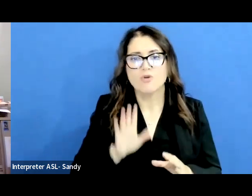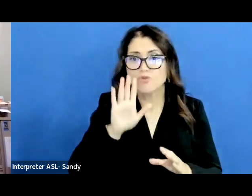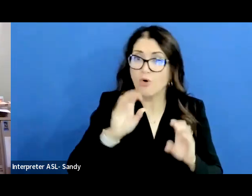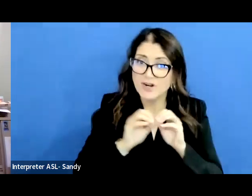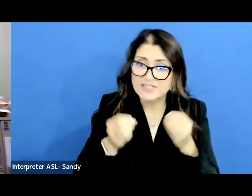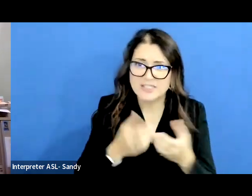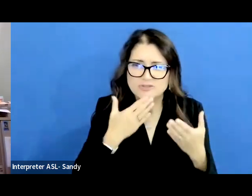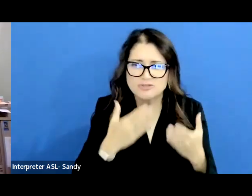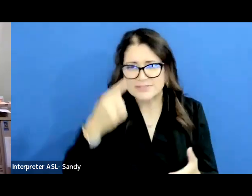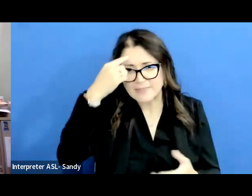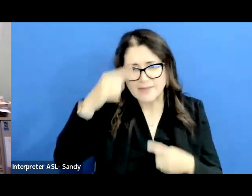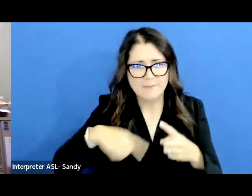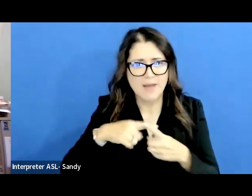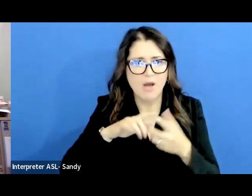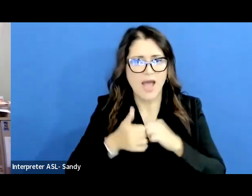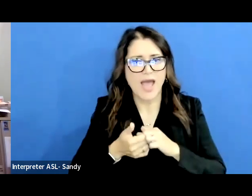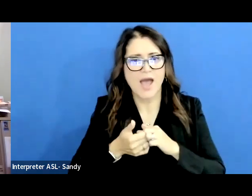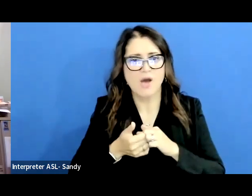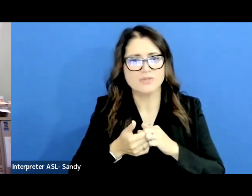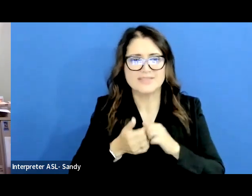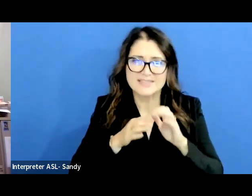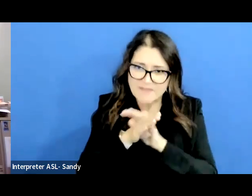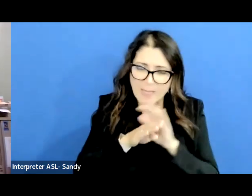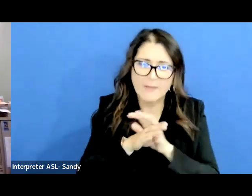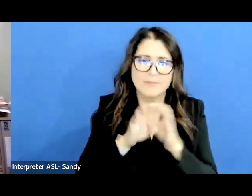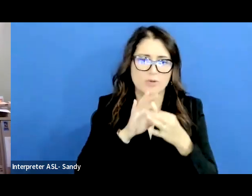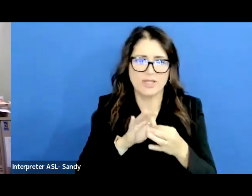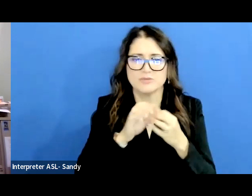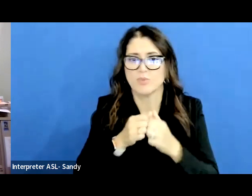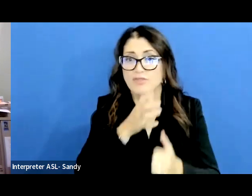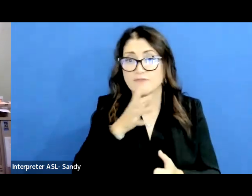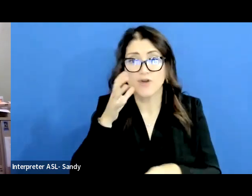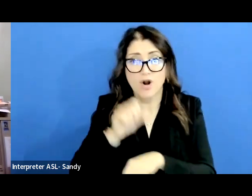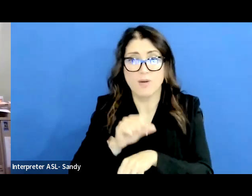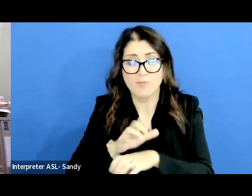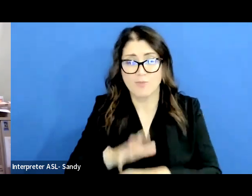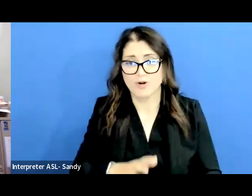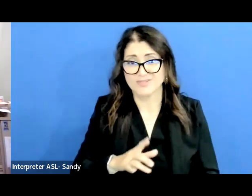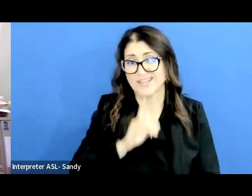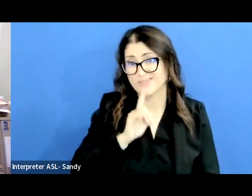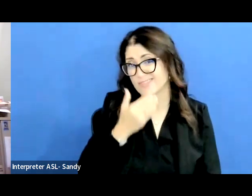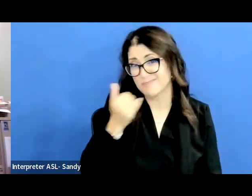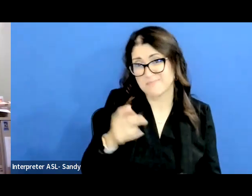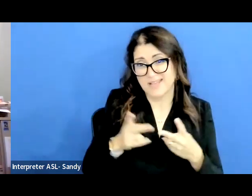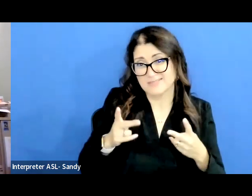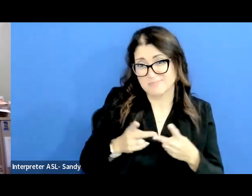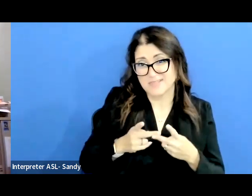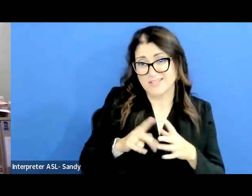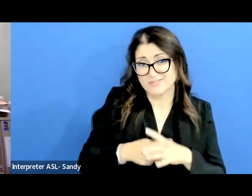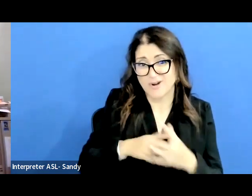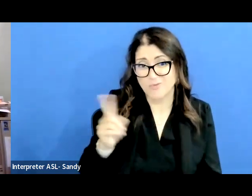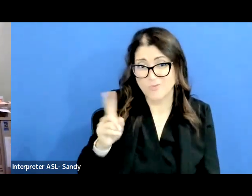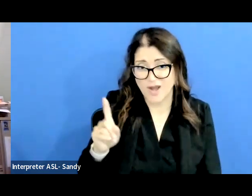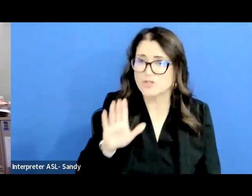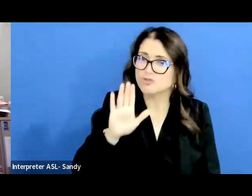it's really a great place to start. Is the best way for your organization to engage the